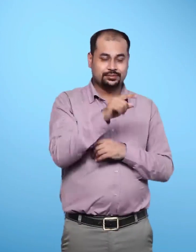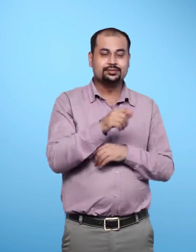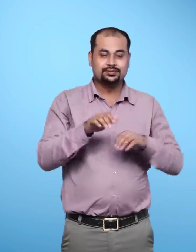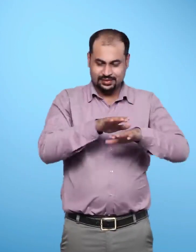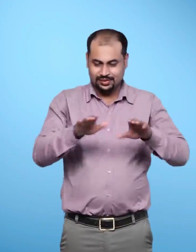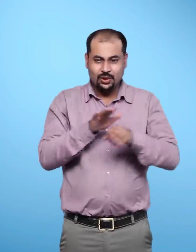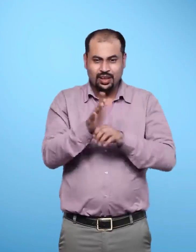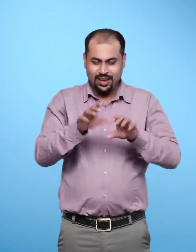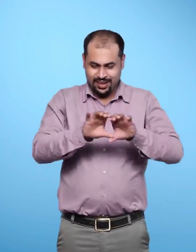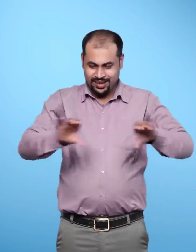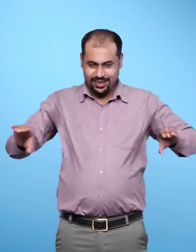Item: tray and knife.